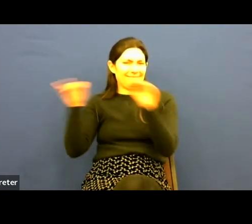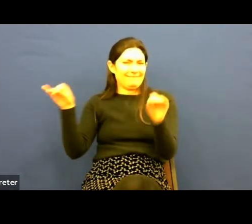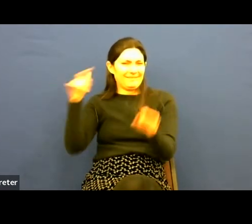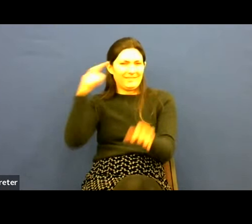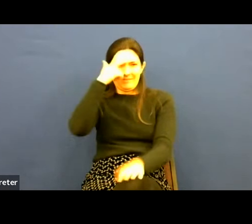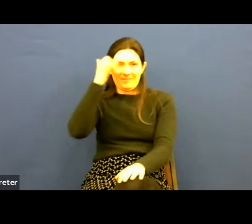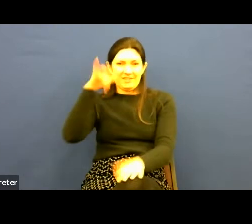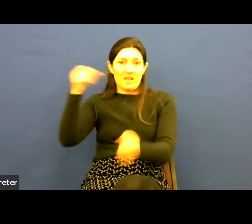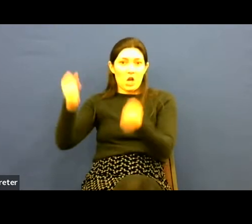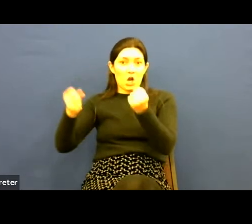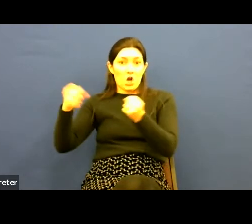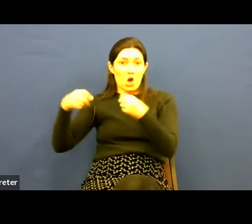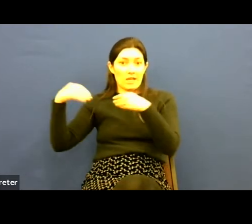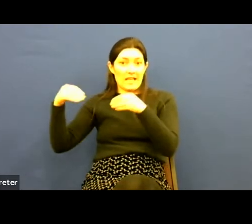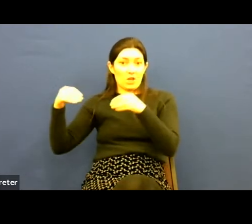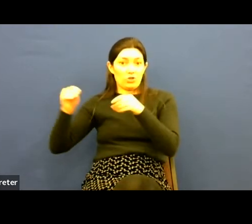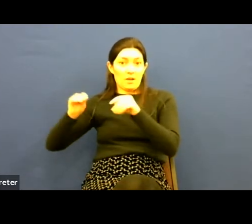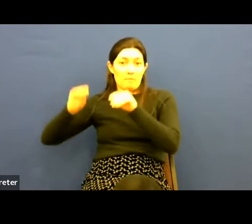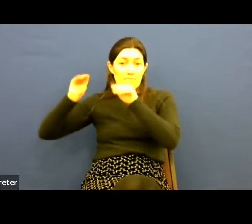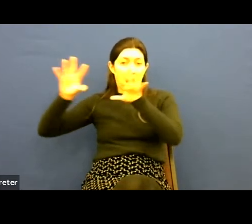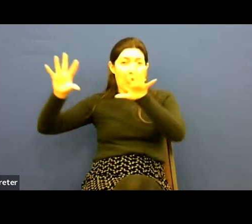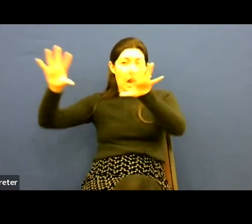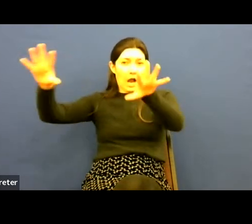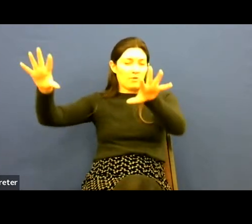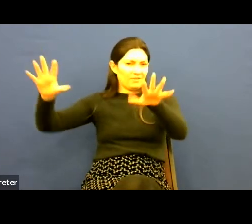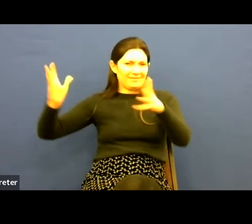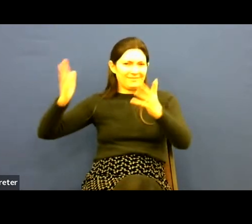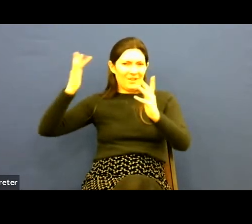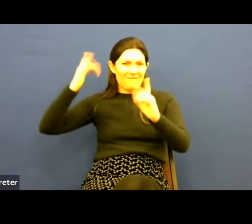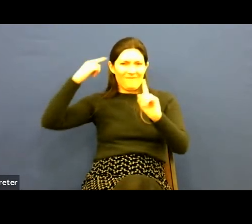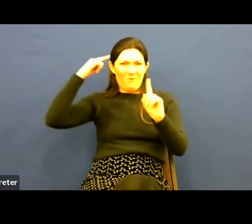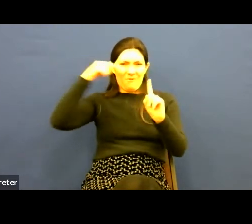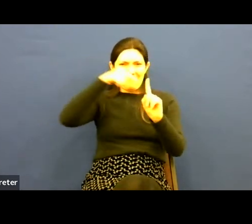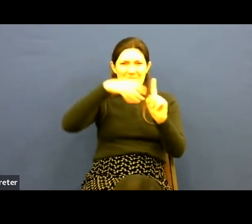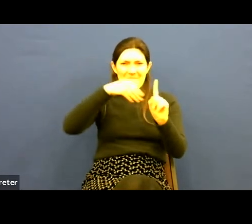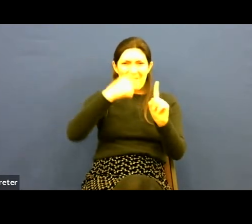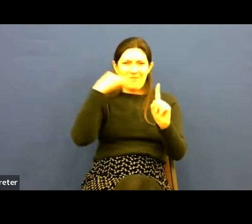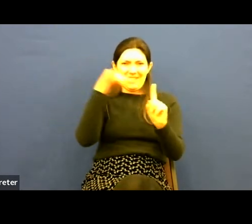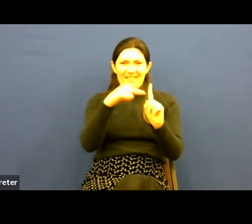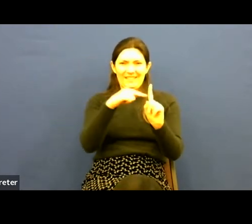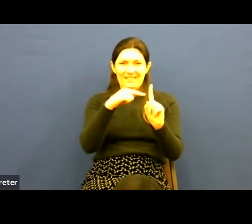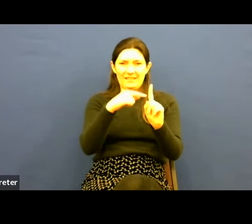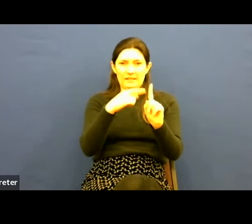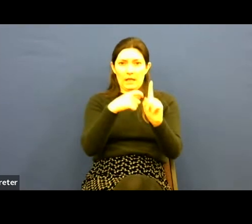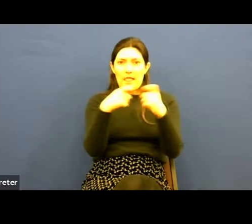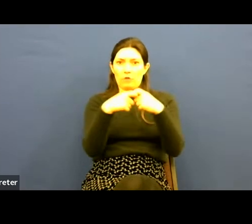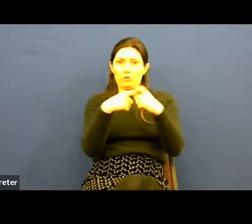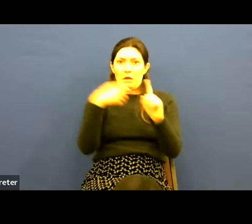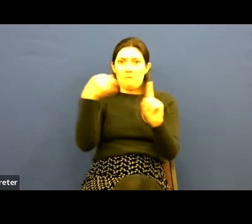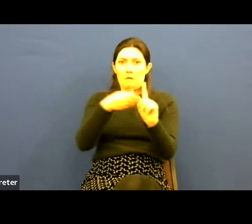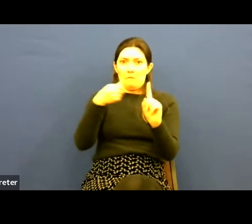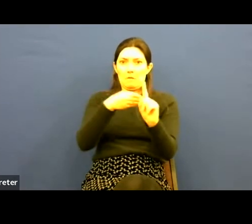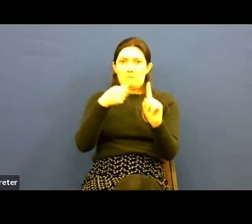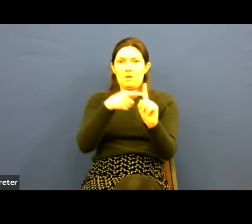just completely washes it out. So why are we paying for that fixture and the electricity to power it?